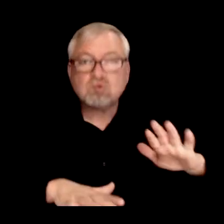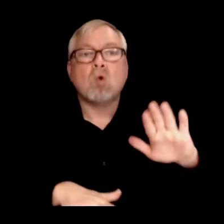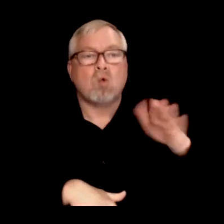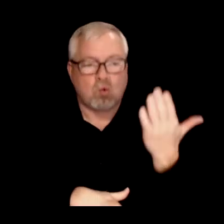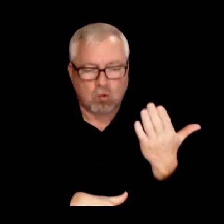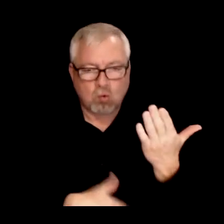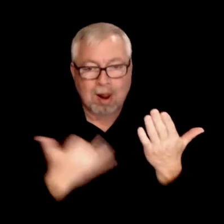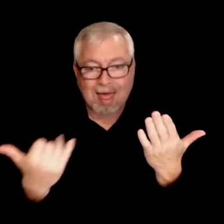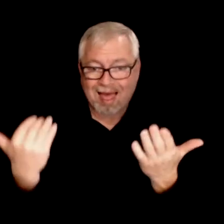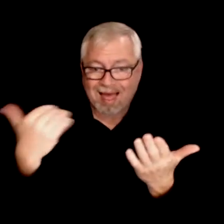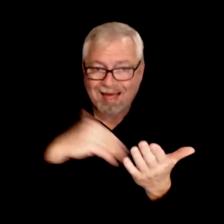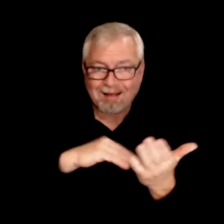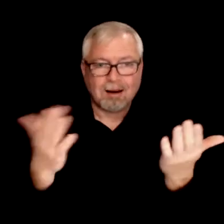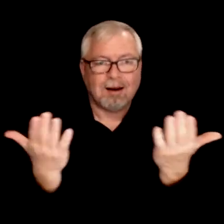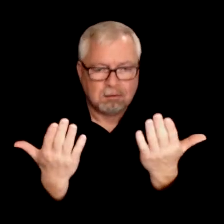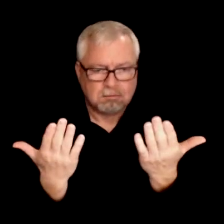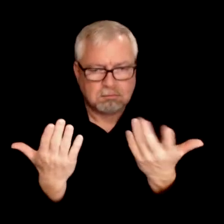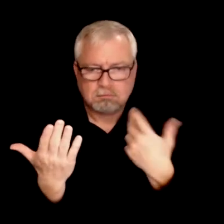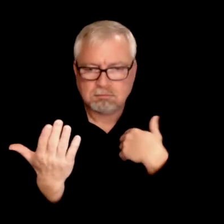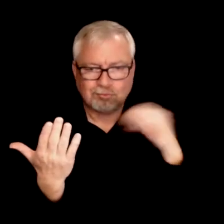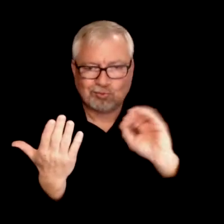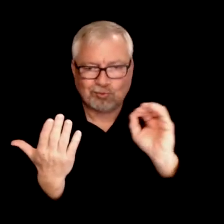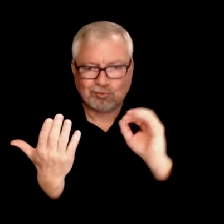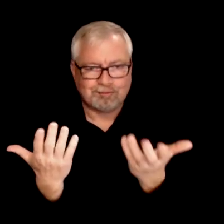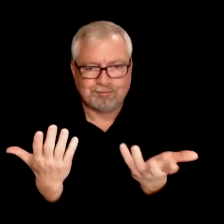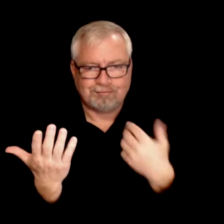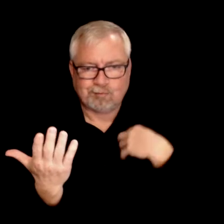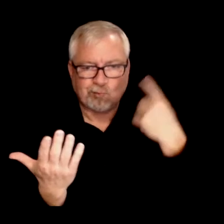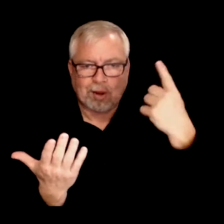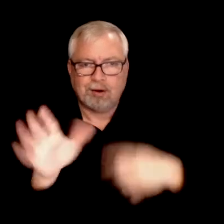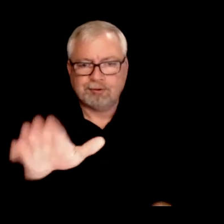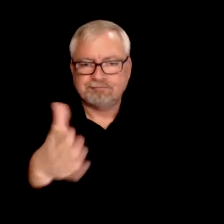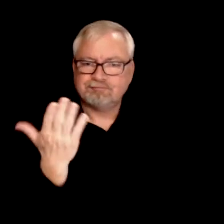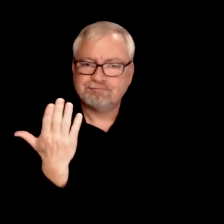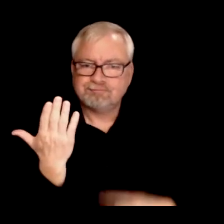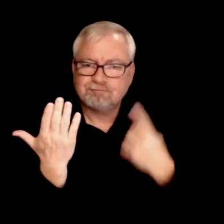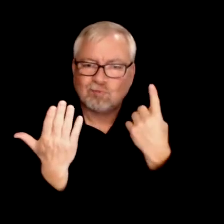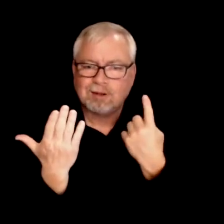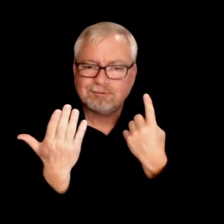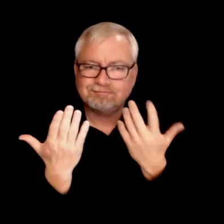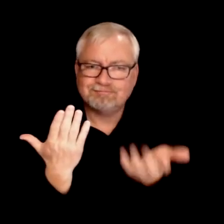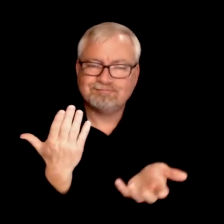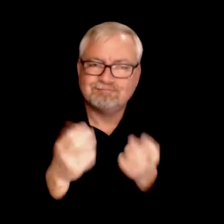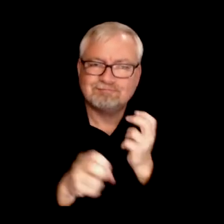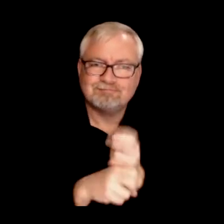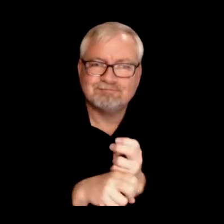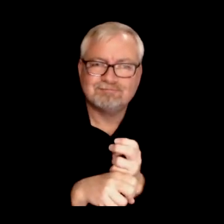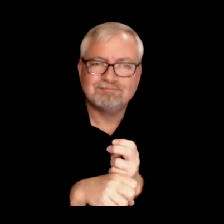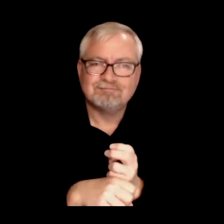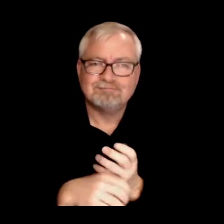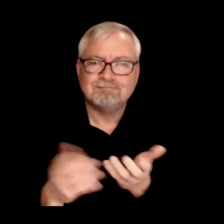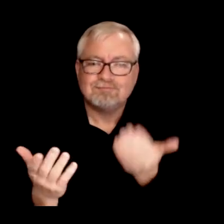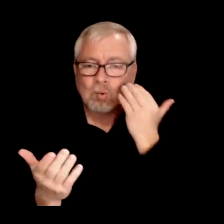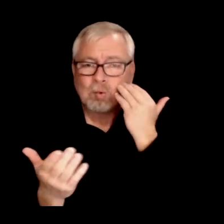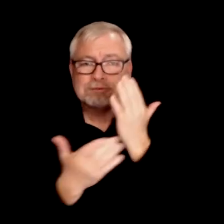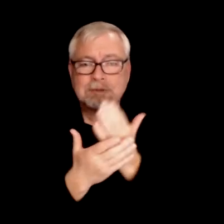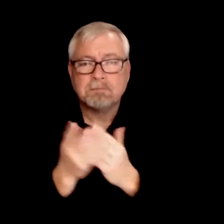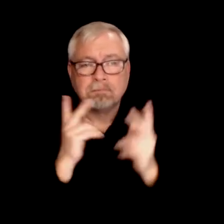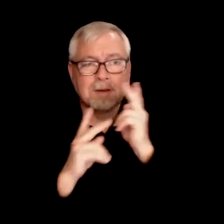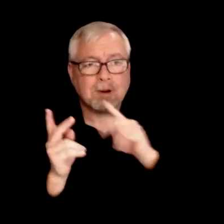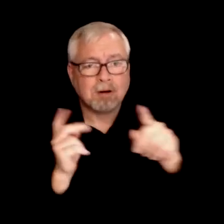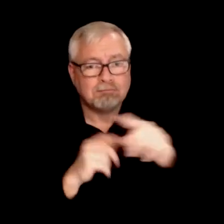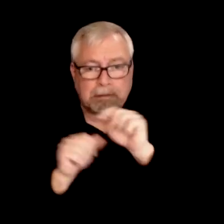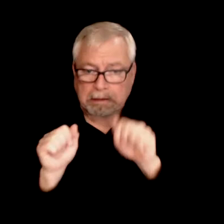that clear information. We certainly know that people can be reinfected. And then your